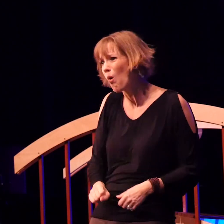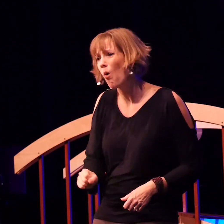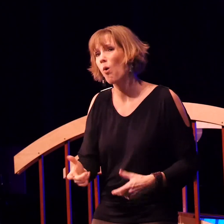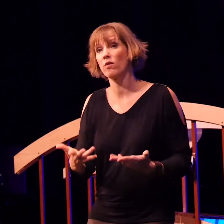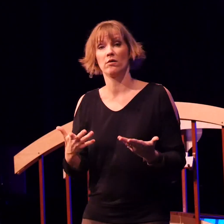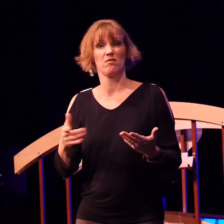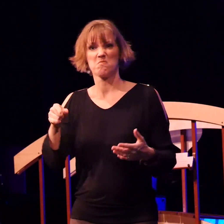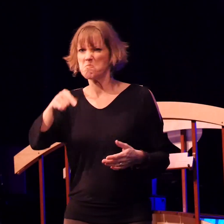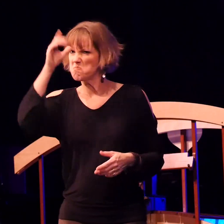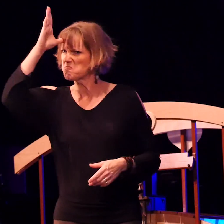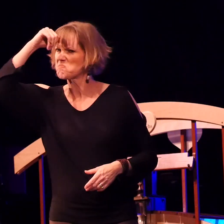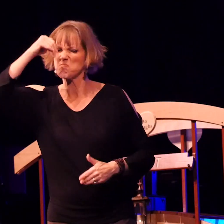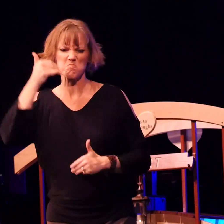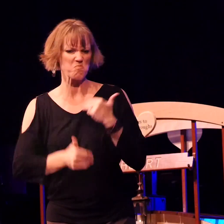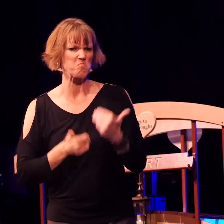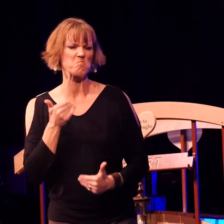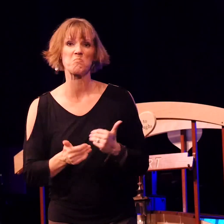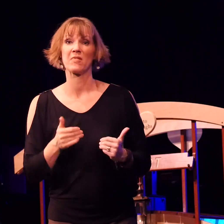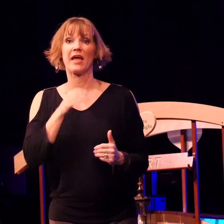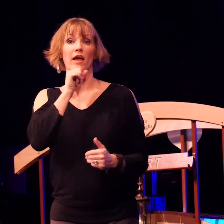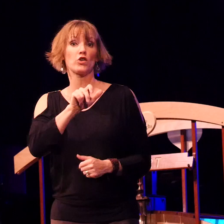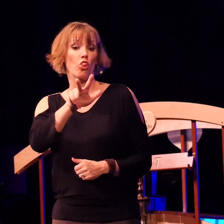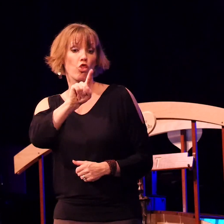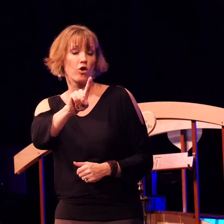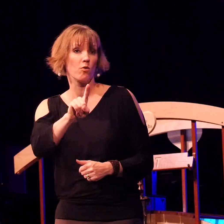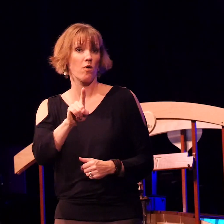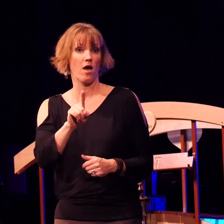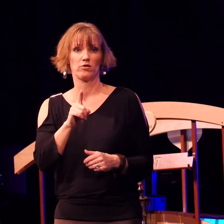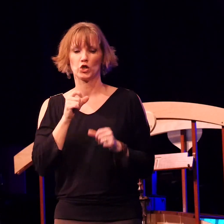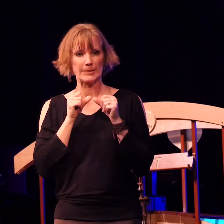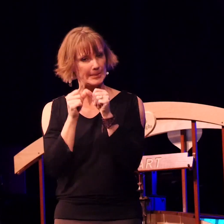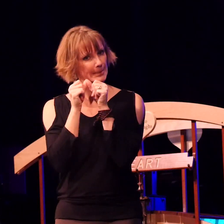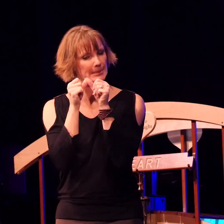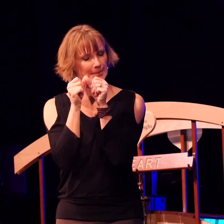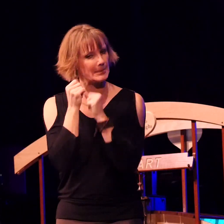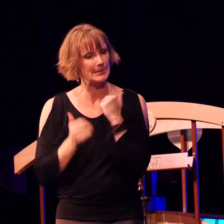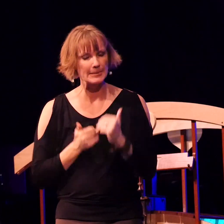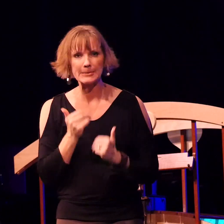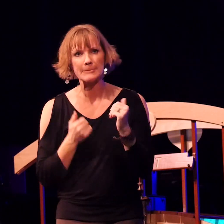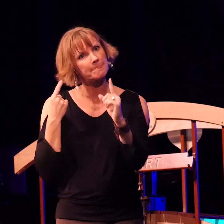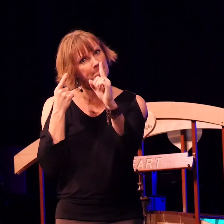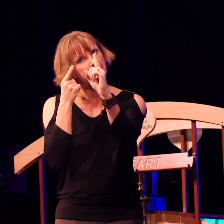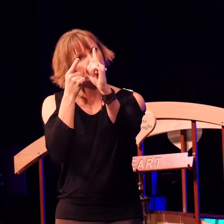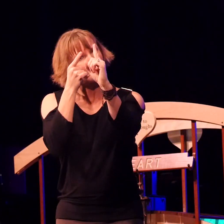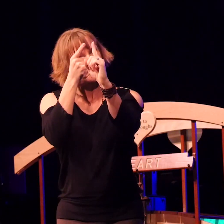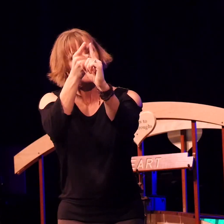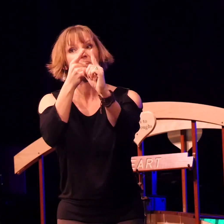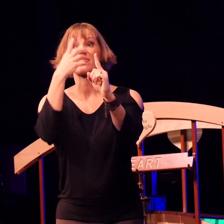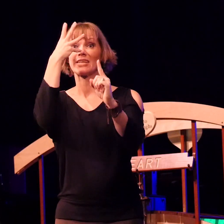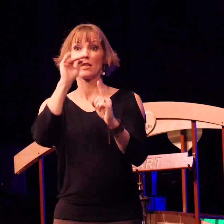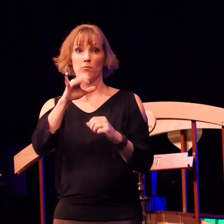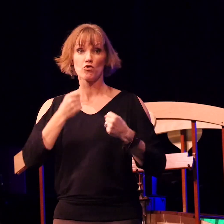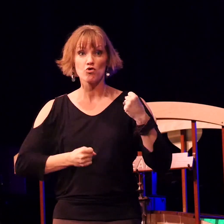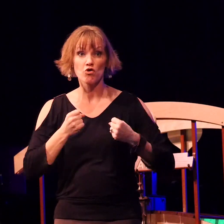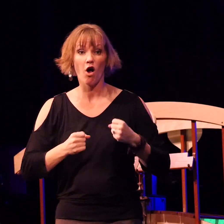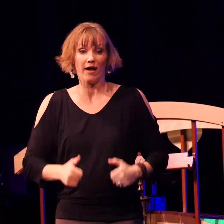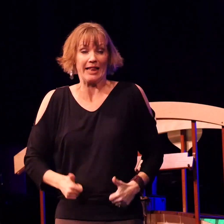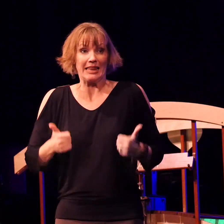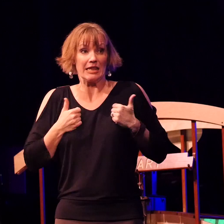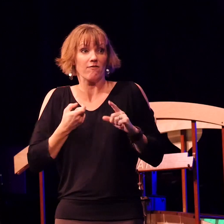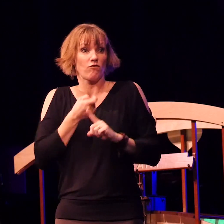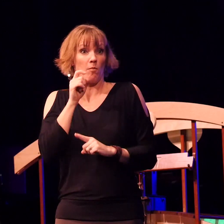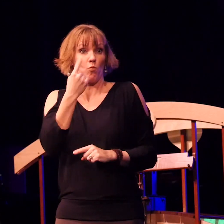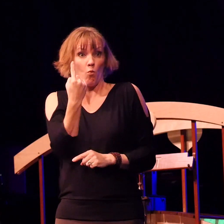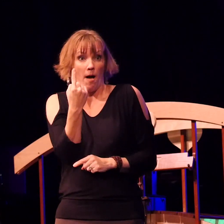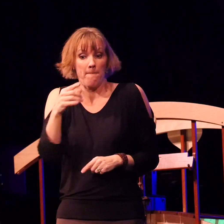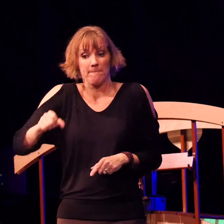going. She was 31 years old, she just kept going. And she slept in her car, she lived out of a single